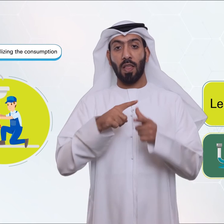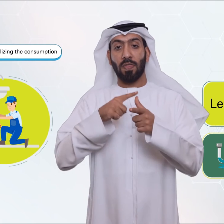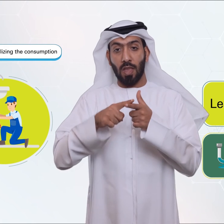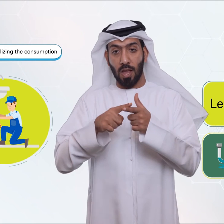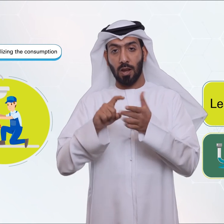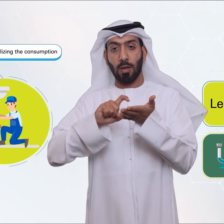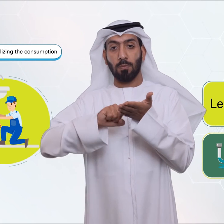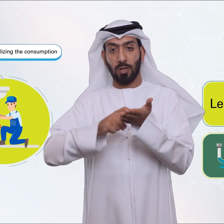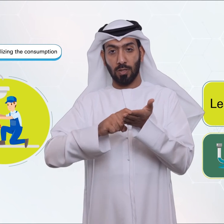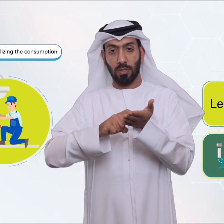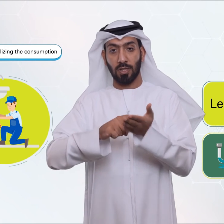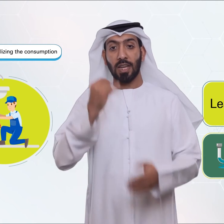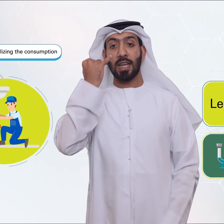are overflowing with water.